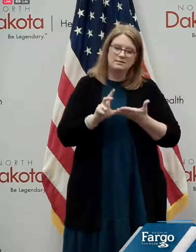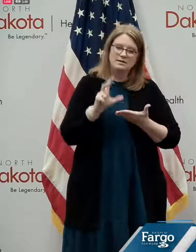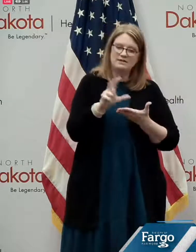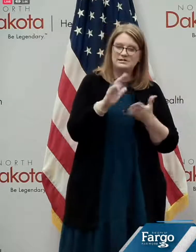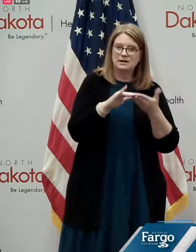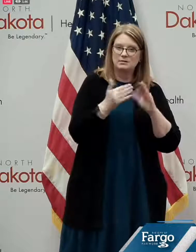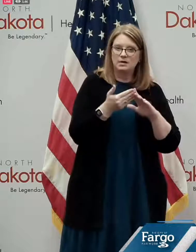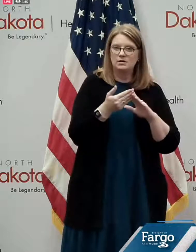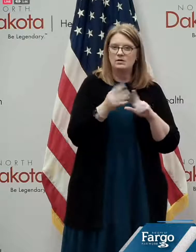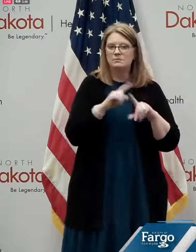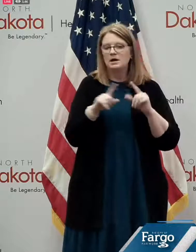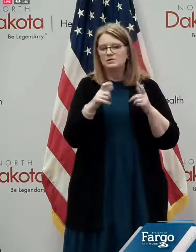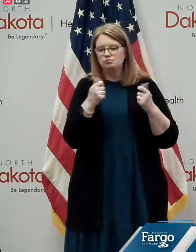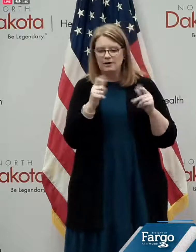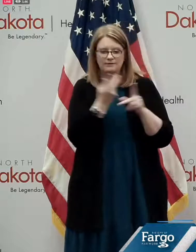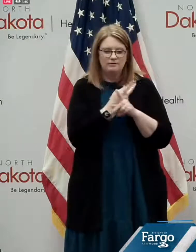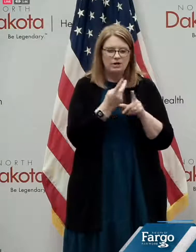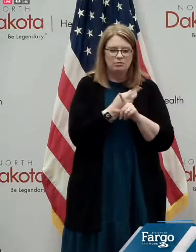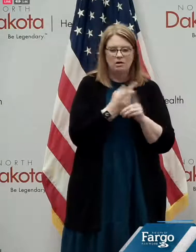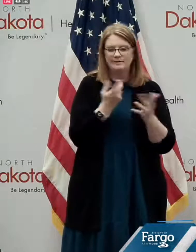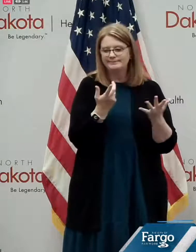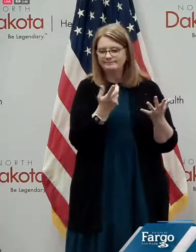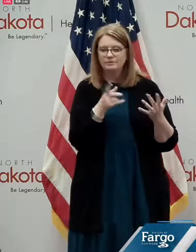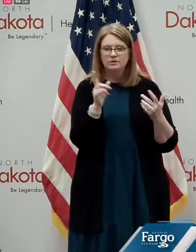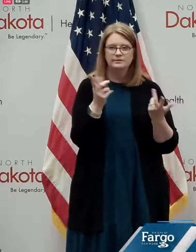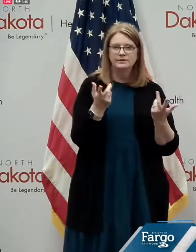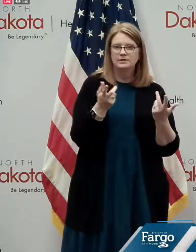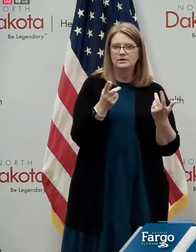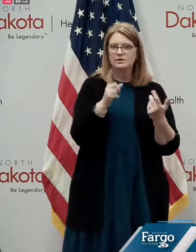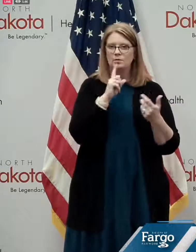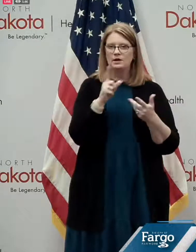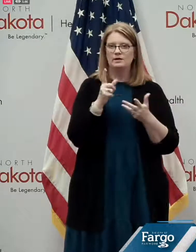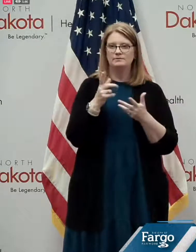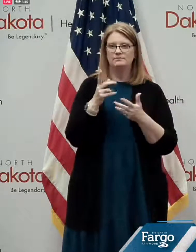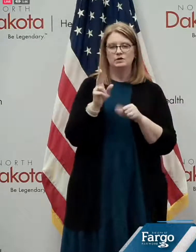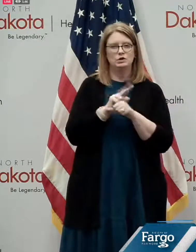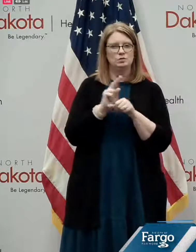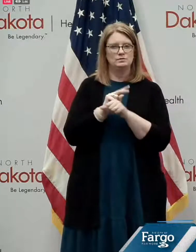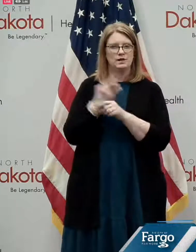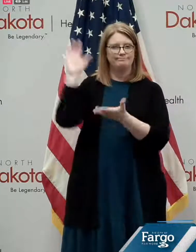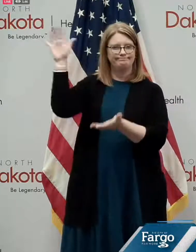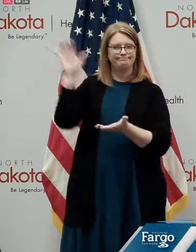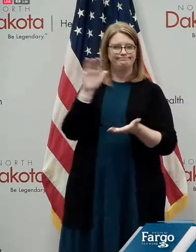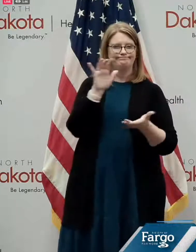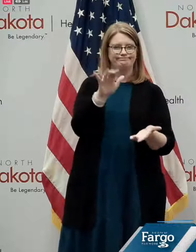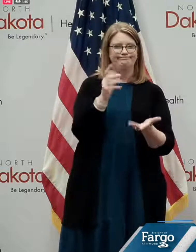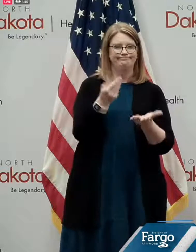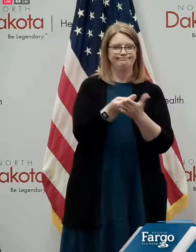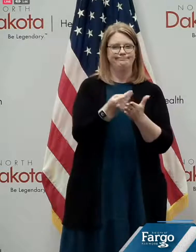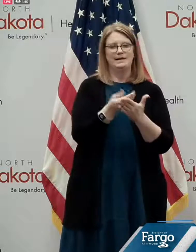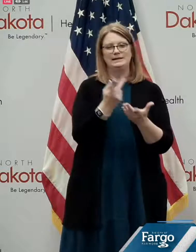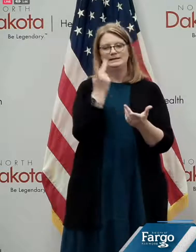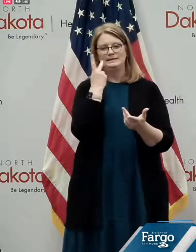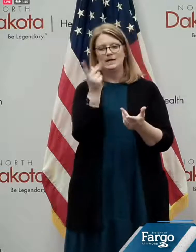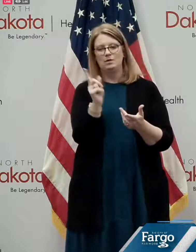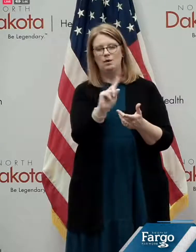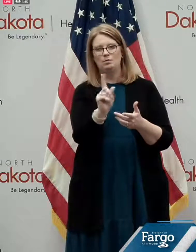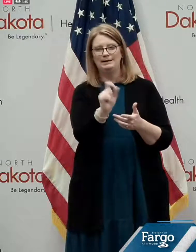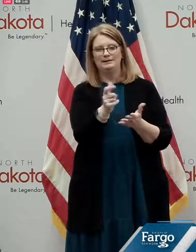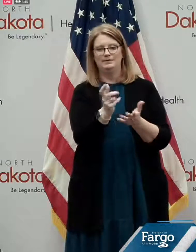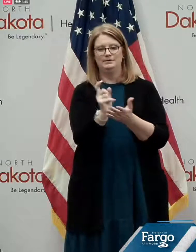we'll continue to look where the gaps are and use the federal coronavirus relief funds to help us bridge that and see what the need is. But in the